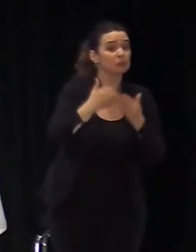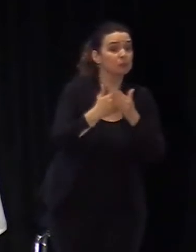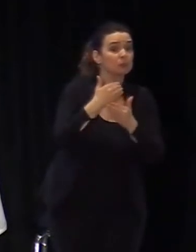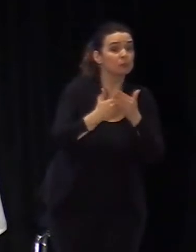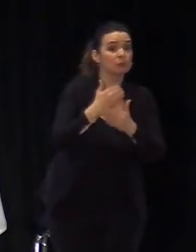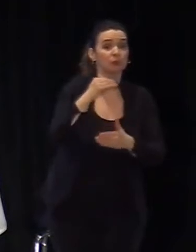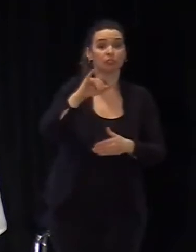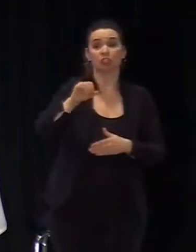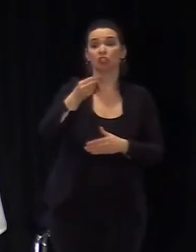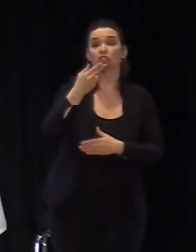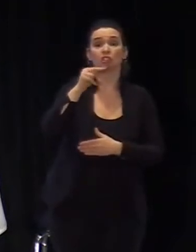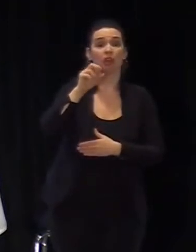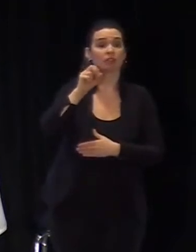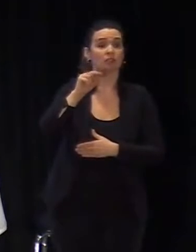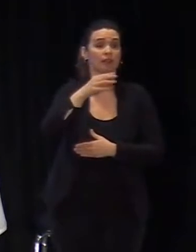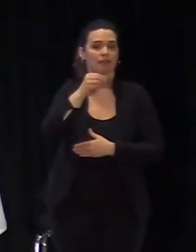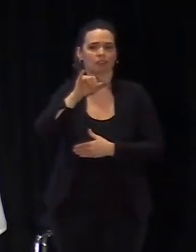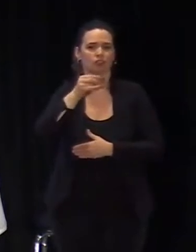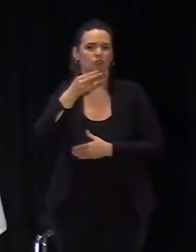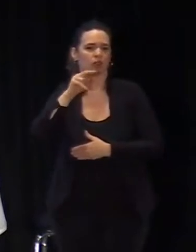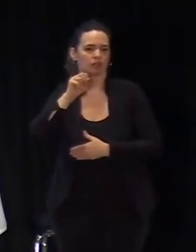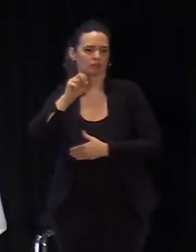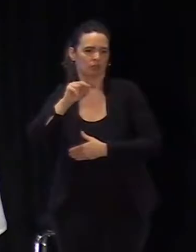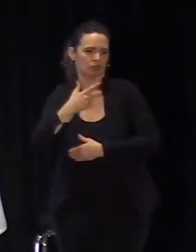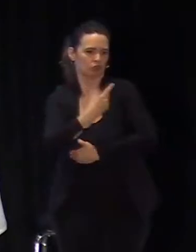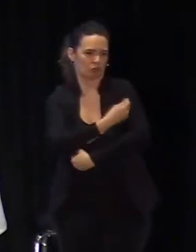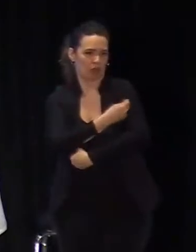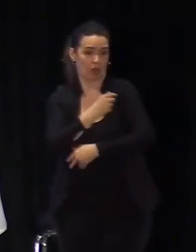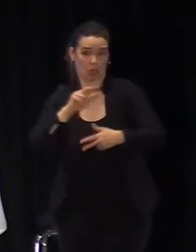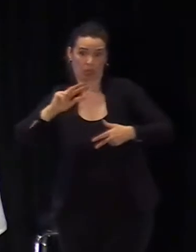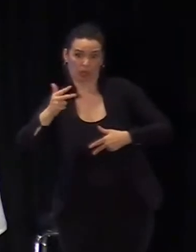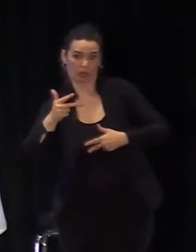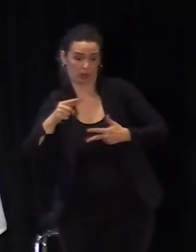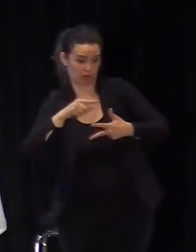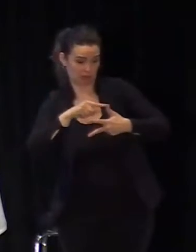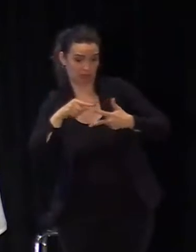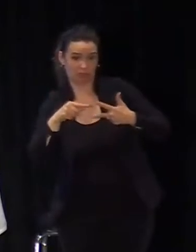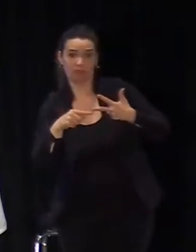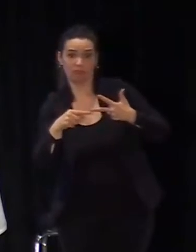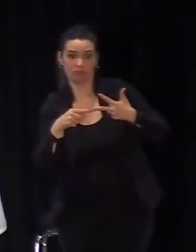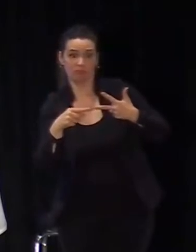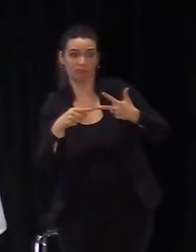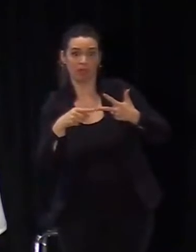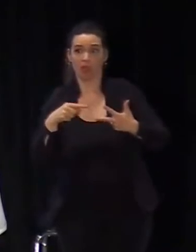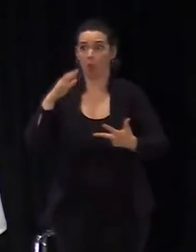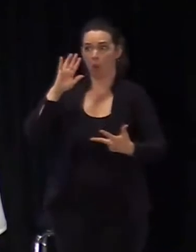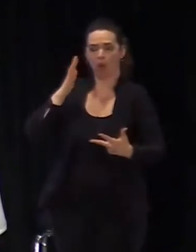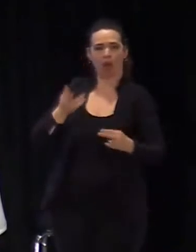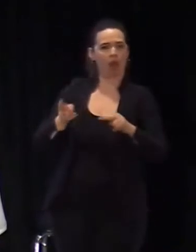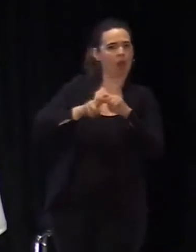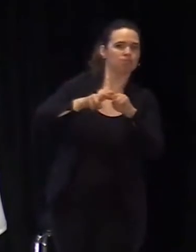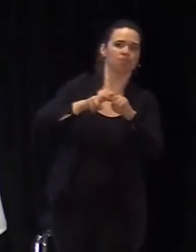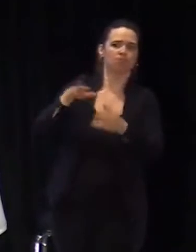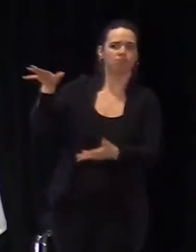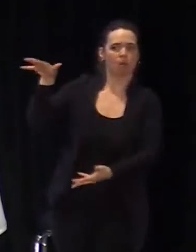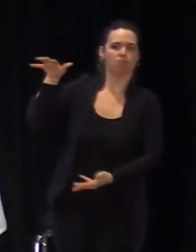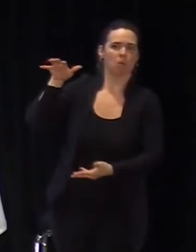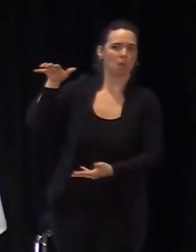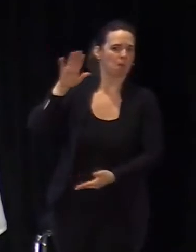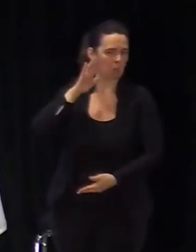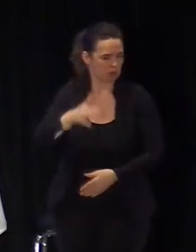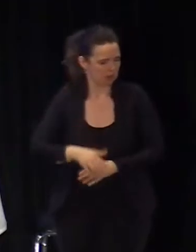through a month, 6 weeks, you can get through large numbers of these eligibility groups. But again, I agree